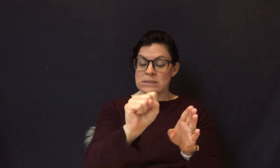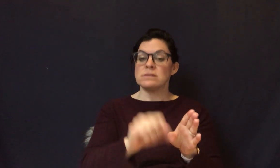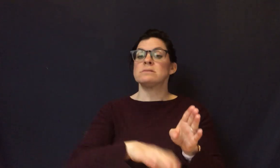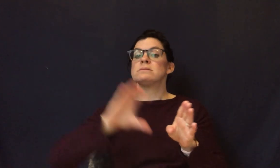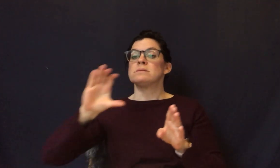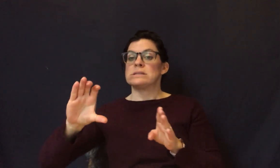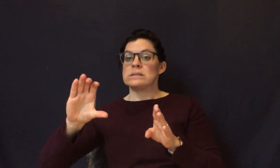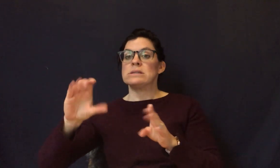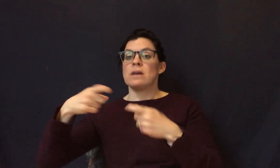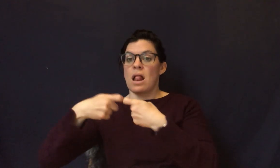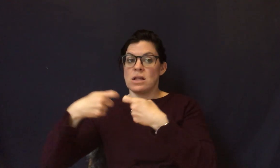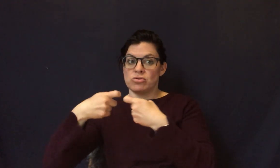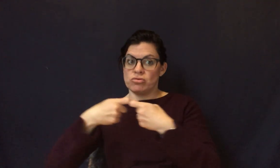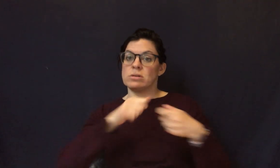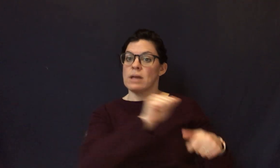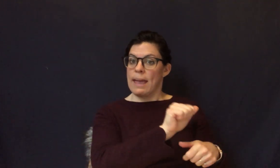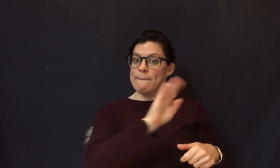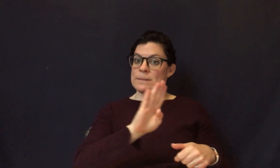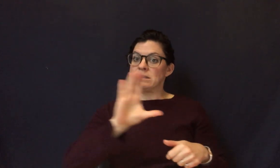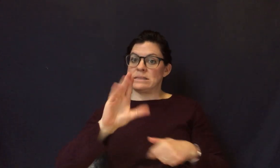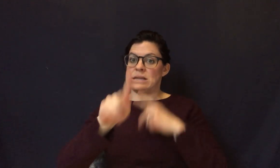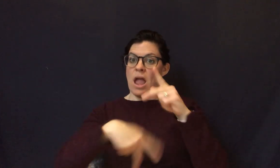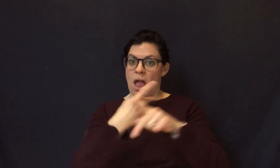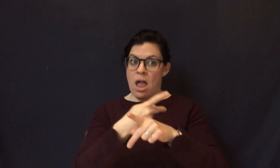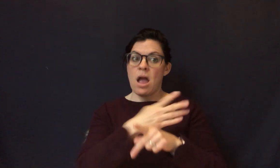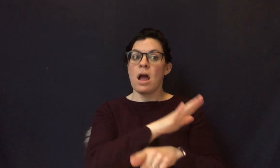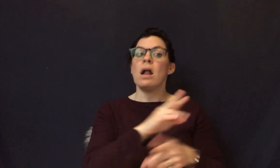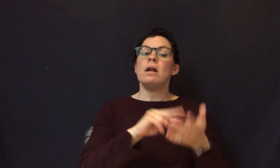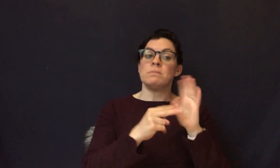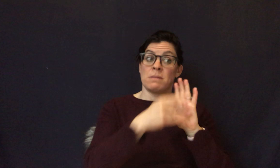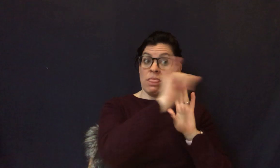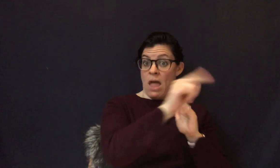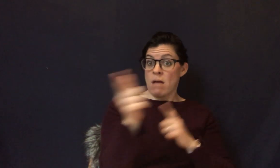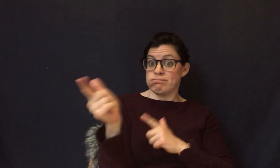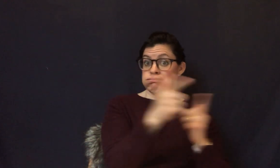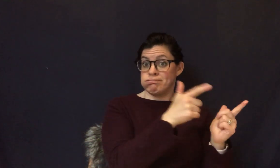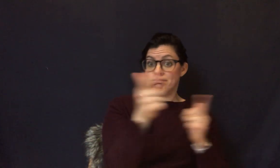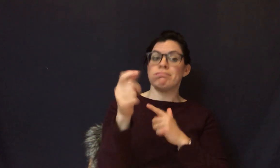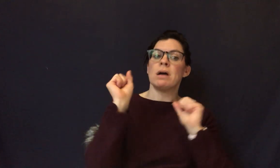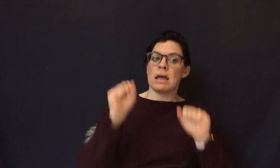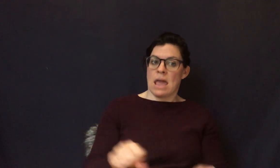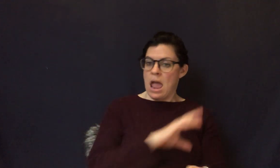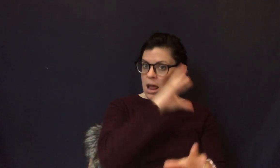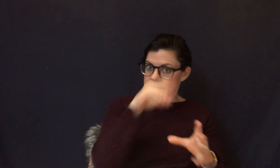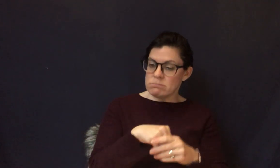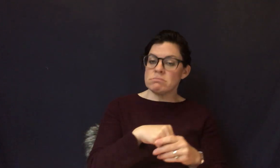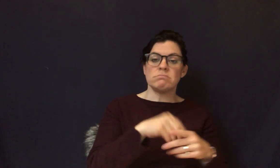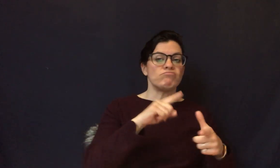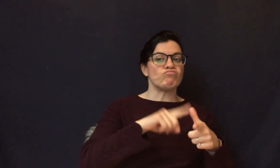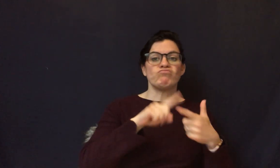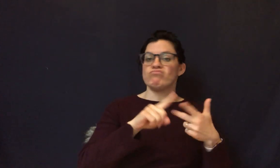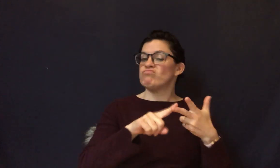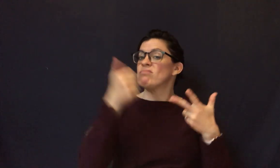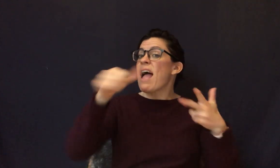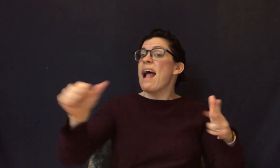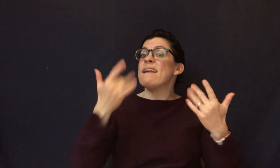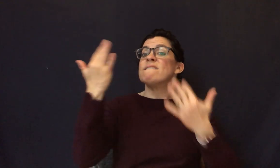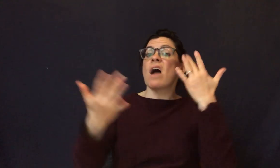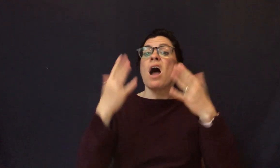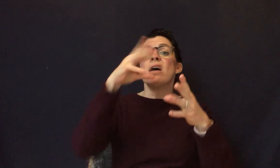fire extinguisher in all three types of normal fires. This is what we use in school. If you get